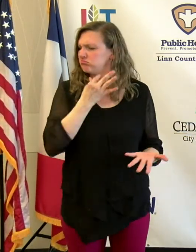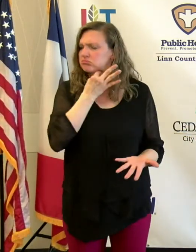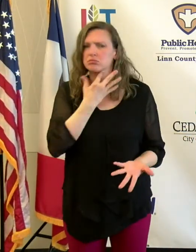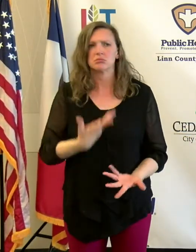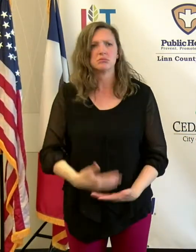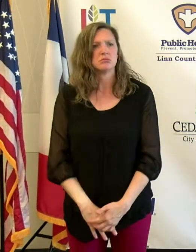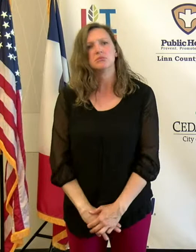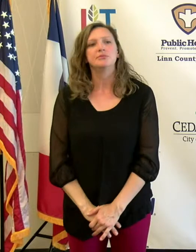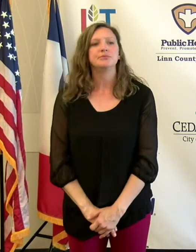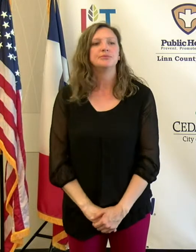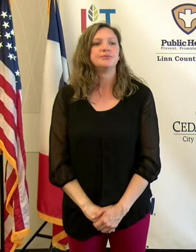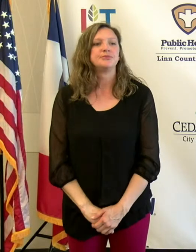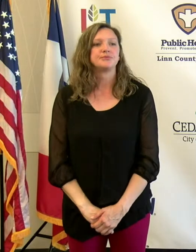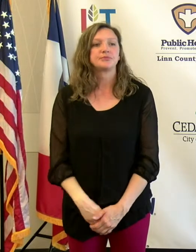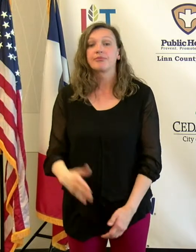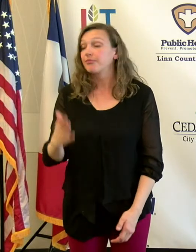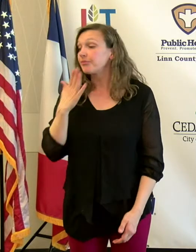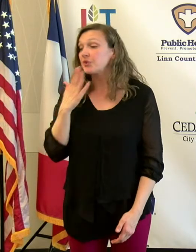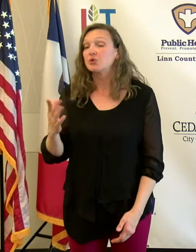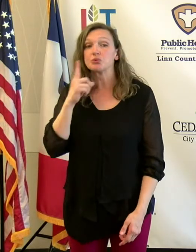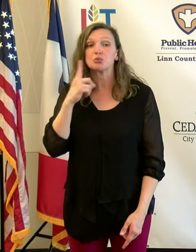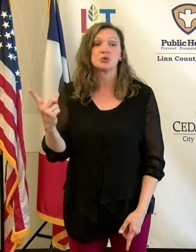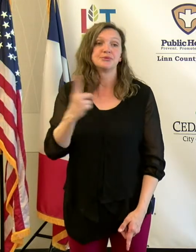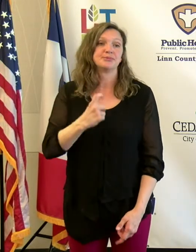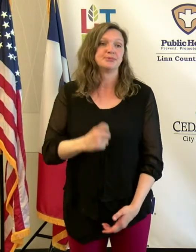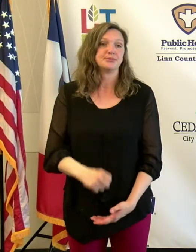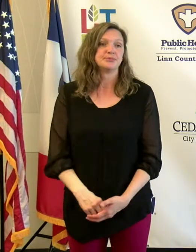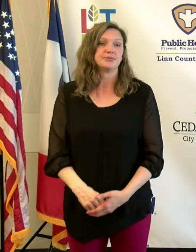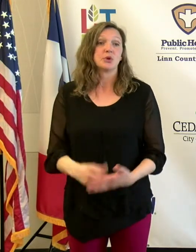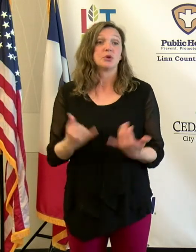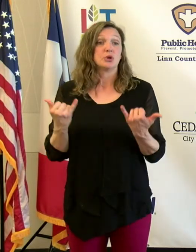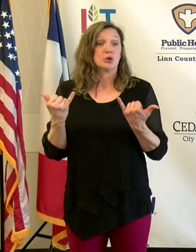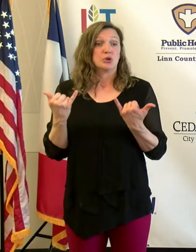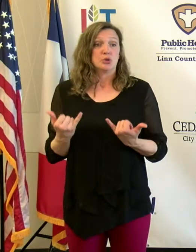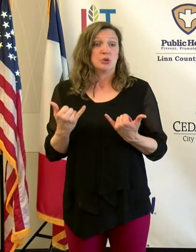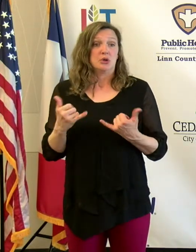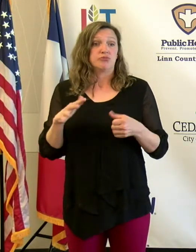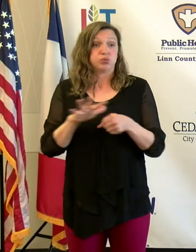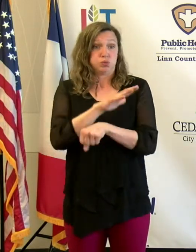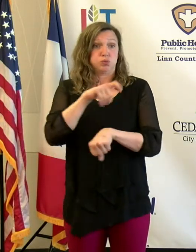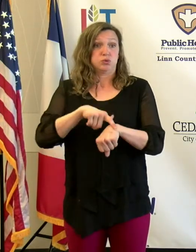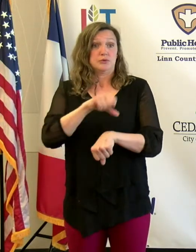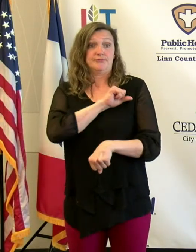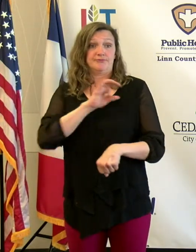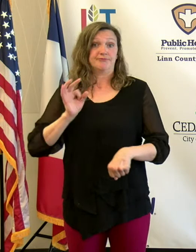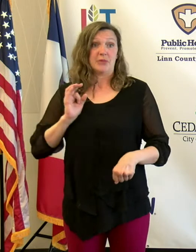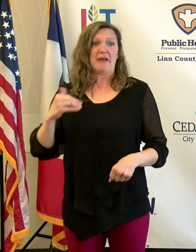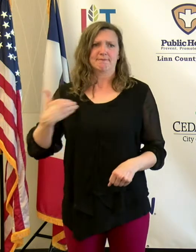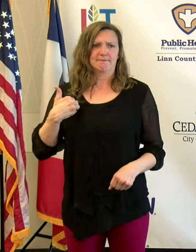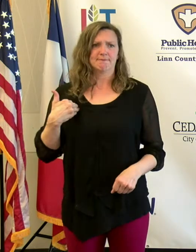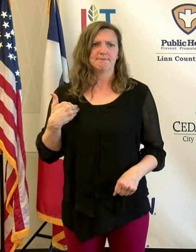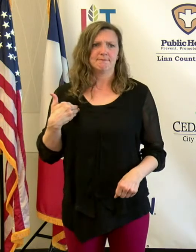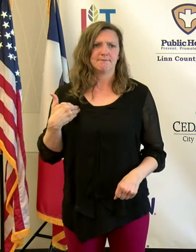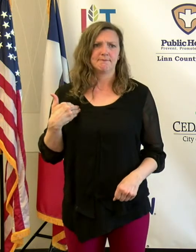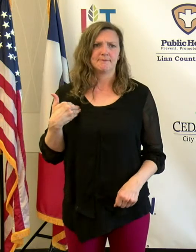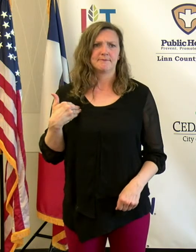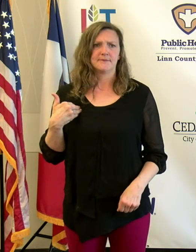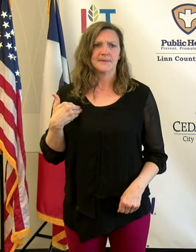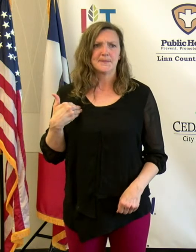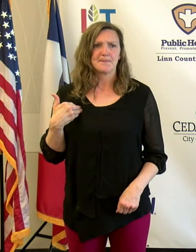Again, thank you for the question, Kate. So right now, we do have our full-time staff members that are working on contact tracing, plus we